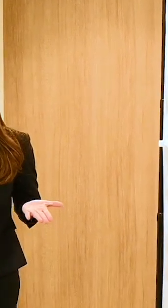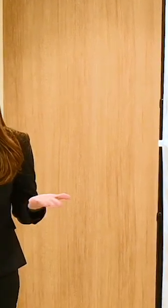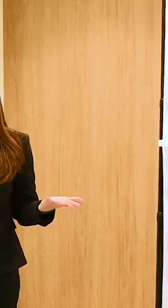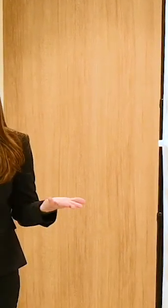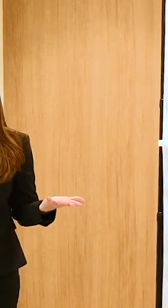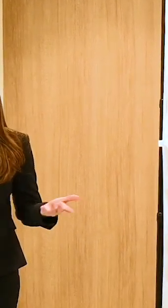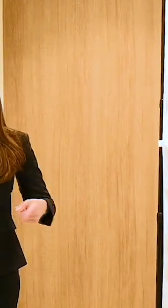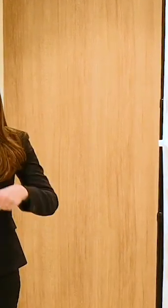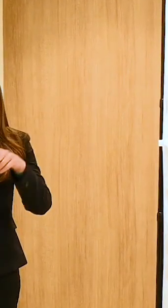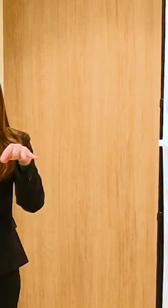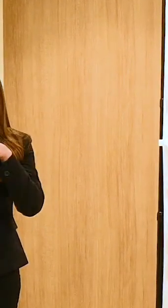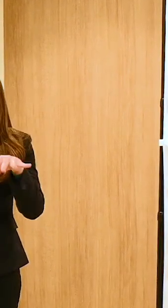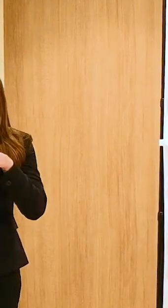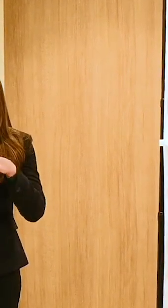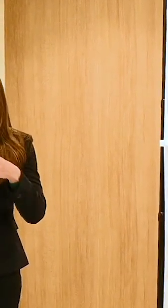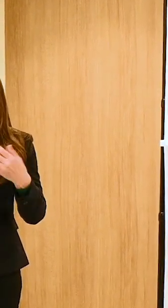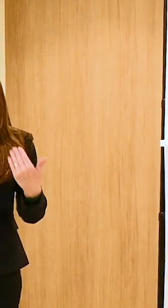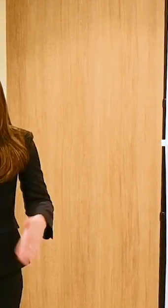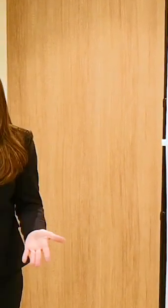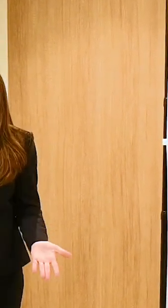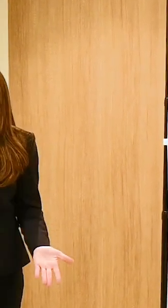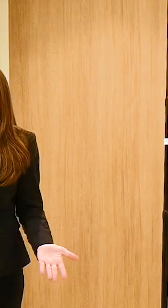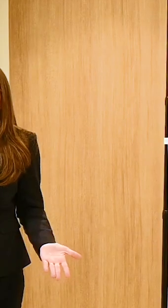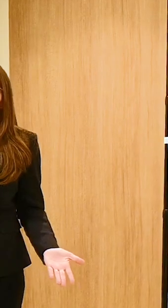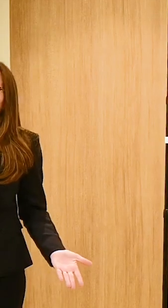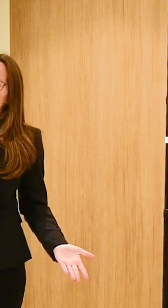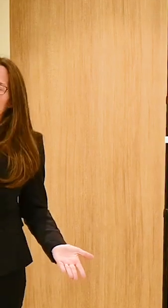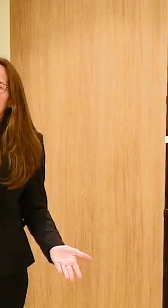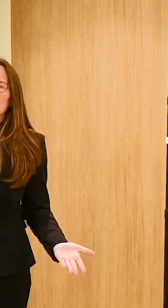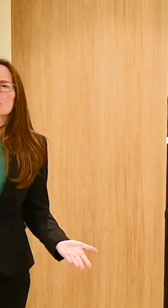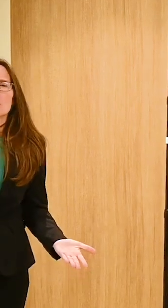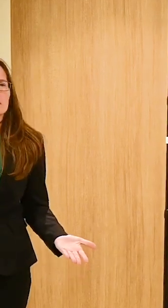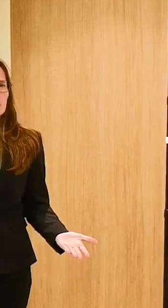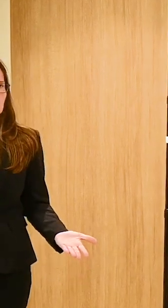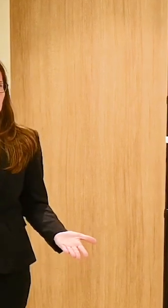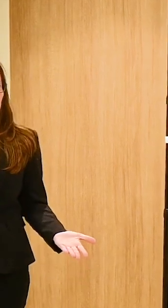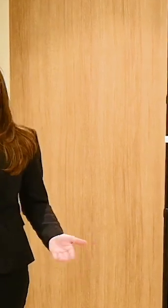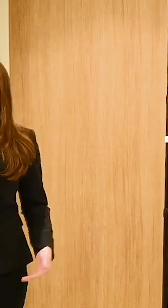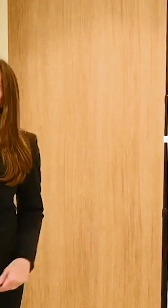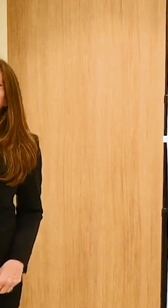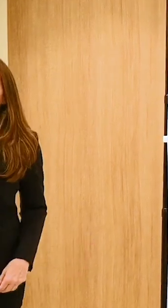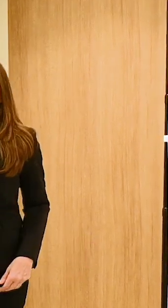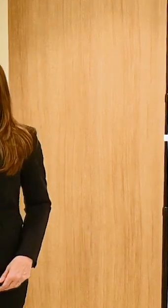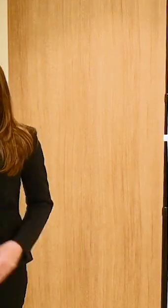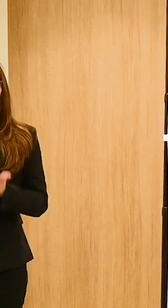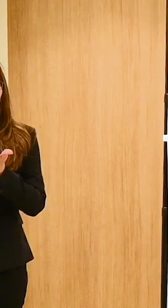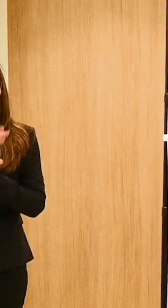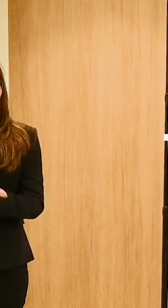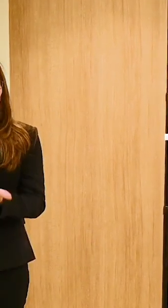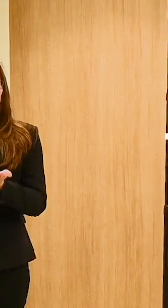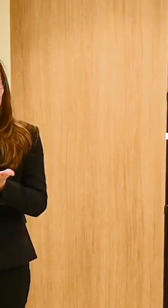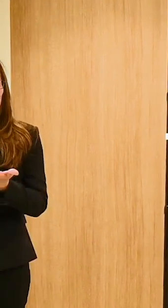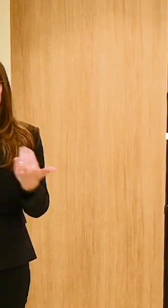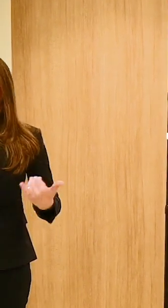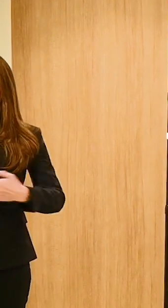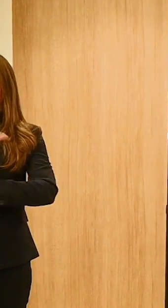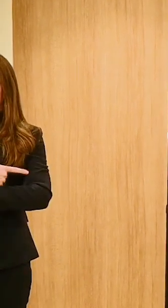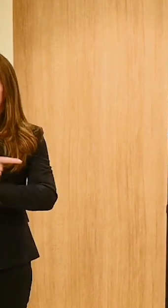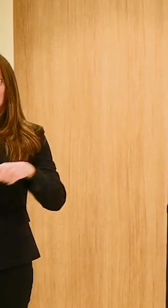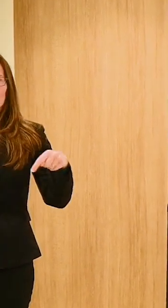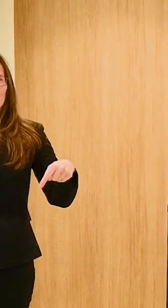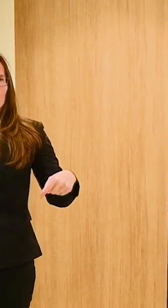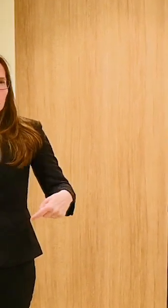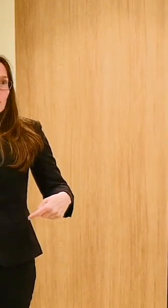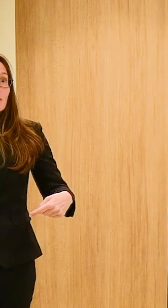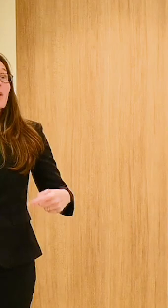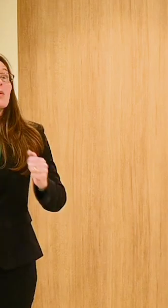be here at Johns Hopkins Howard County Medical Center today with so many